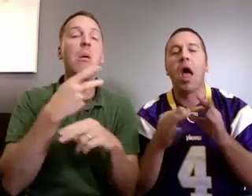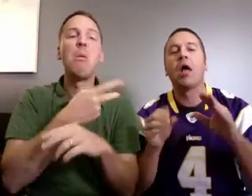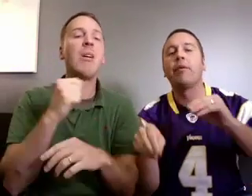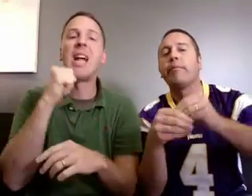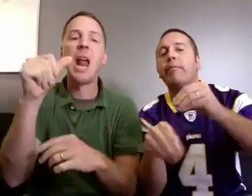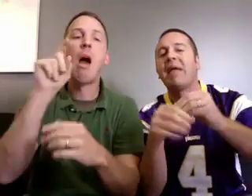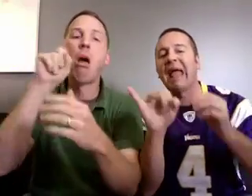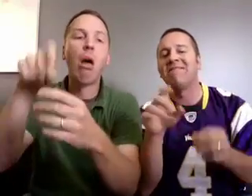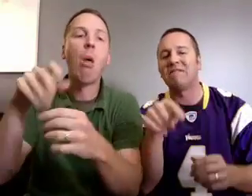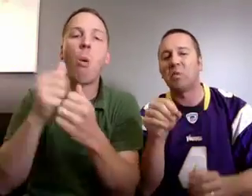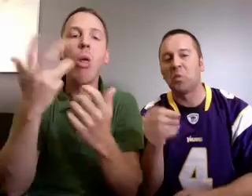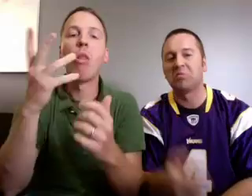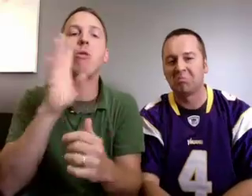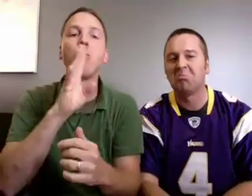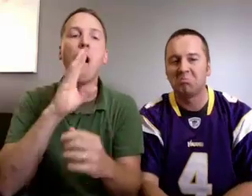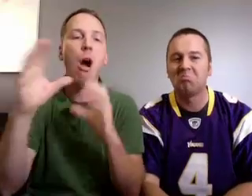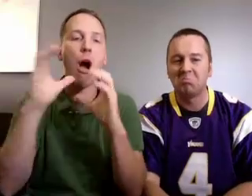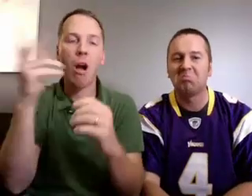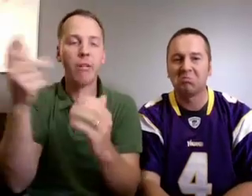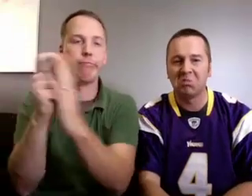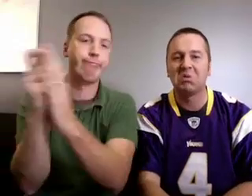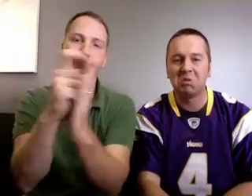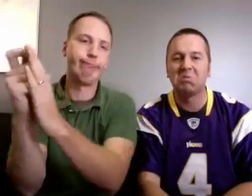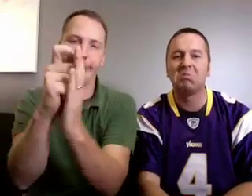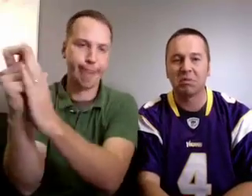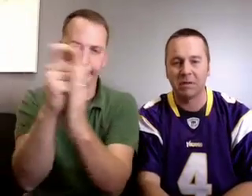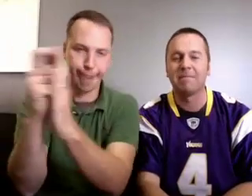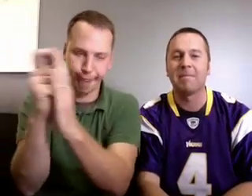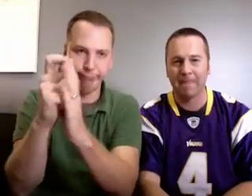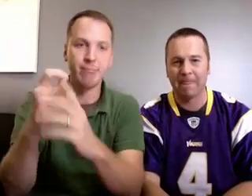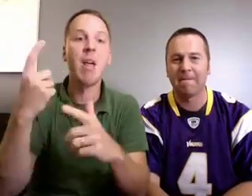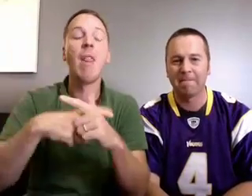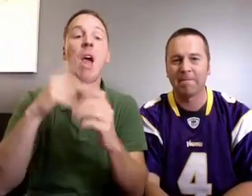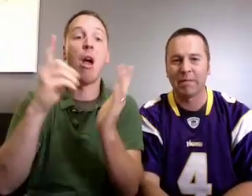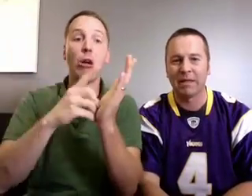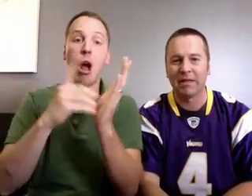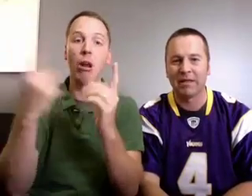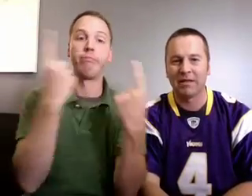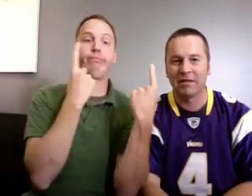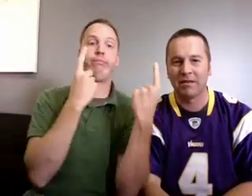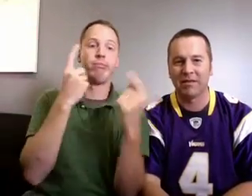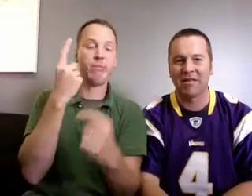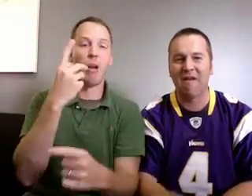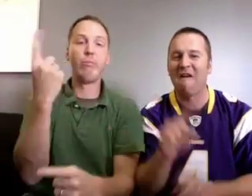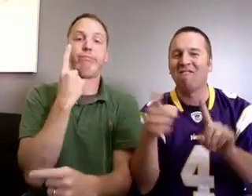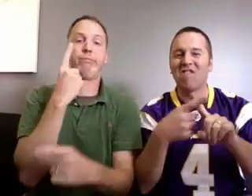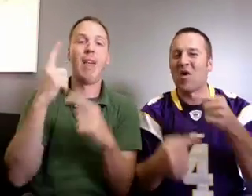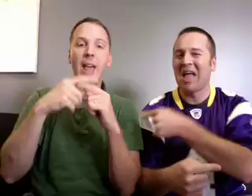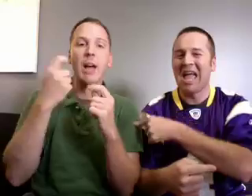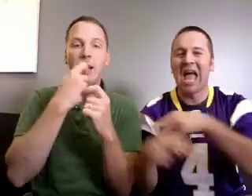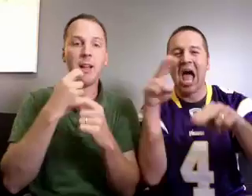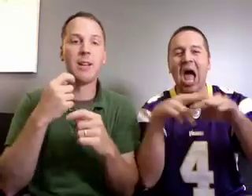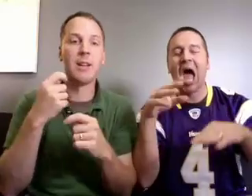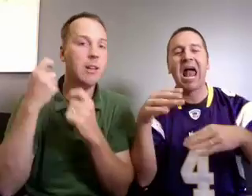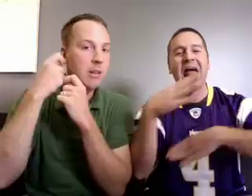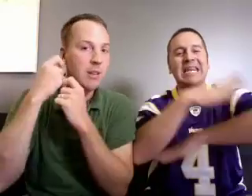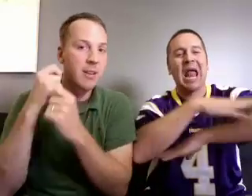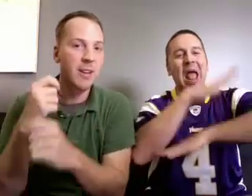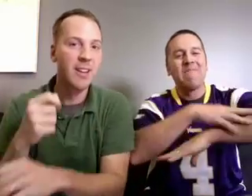we'd interpret if they needed us. Yeah, but we didn't really see what they were talking about. So they were going back and forth with each other, and the doctor came over to us. Ben went first. He sat